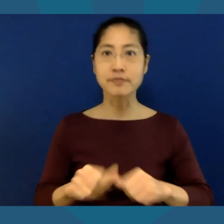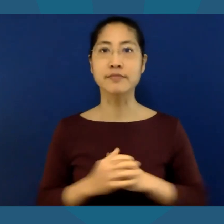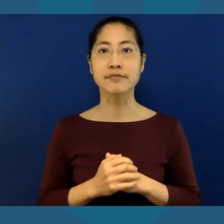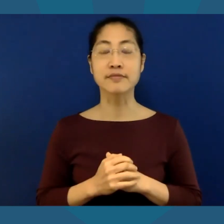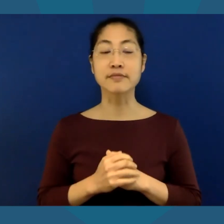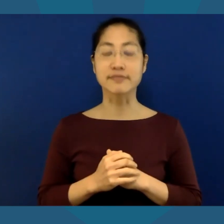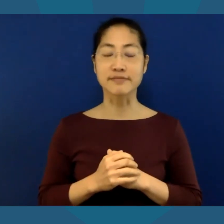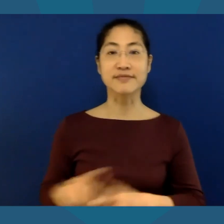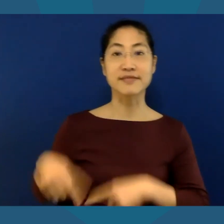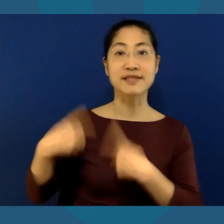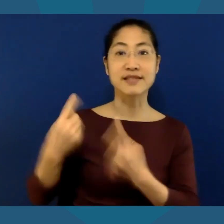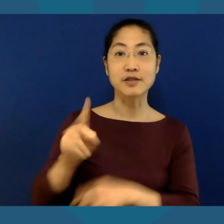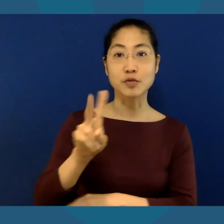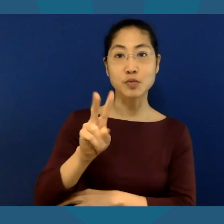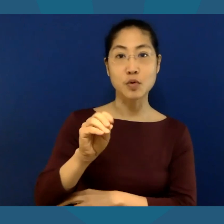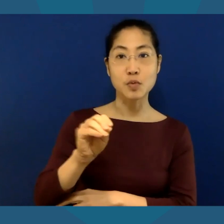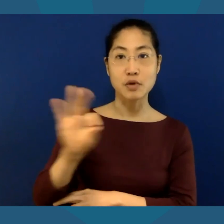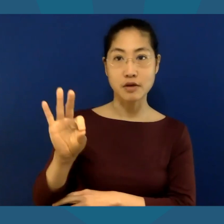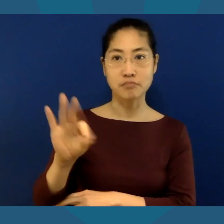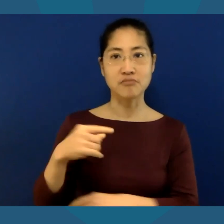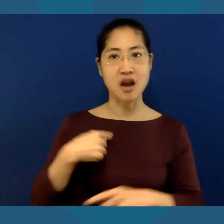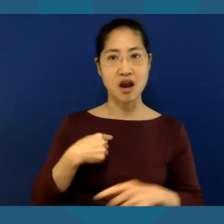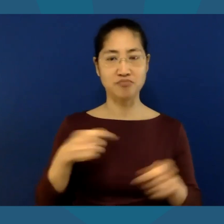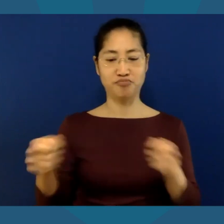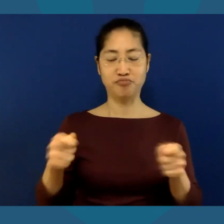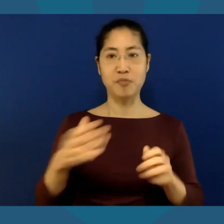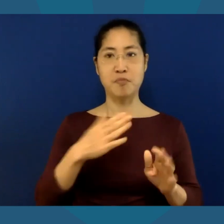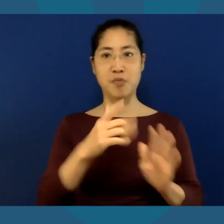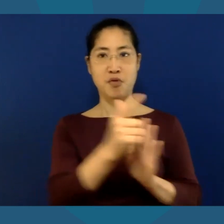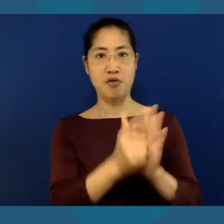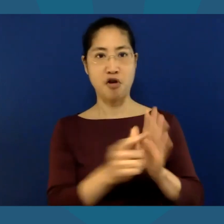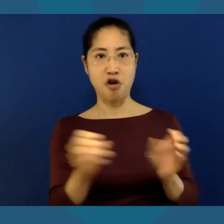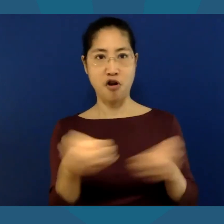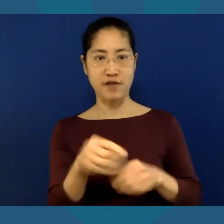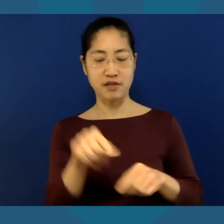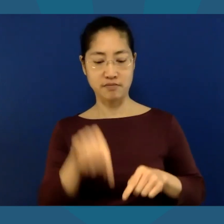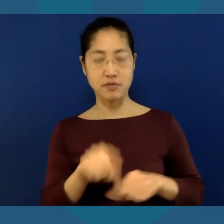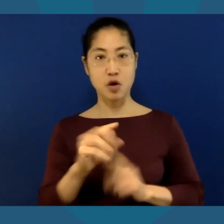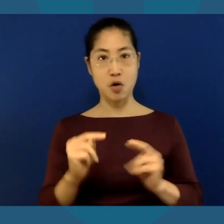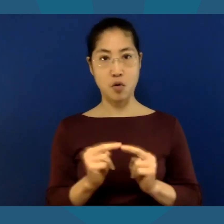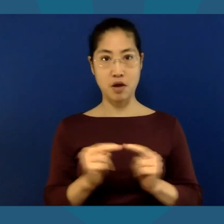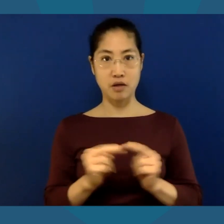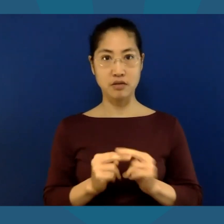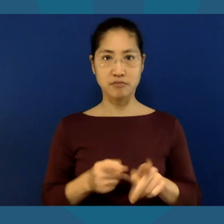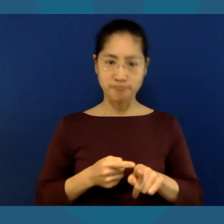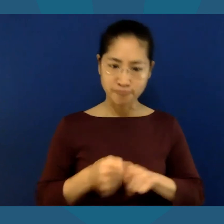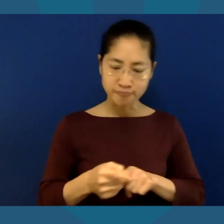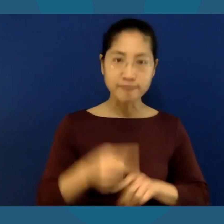Since 2009, I have managed my law office in Nogales,